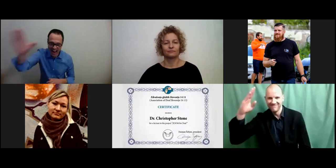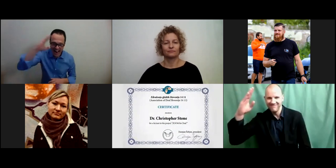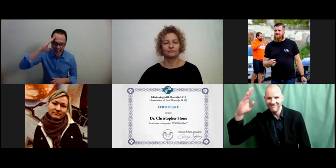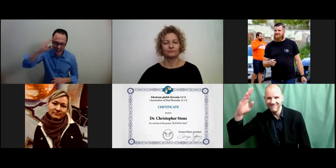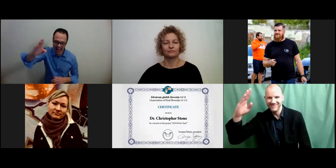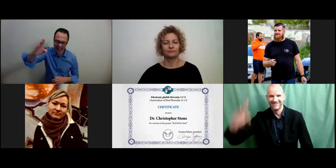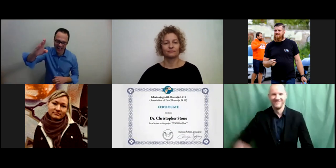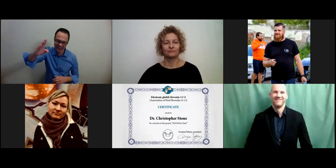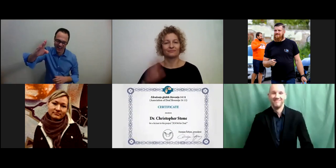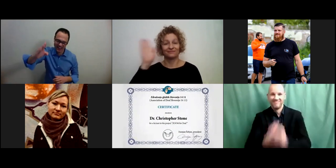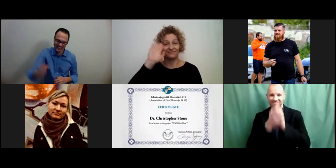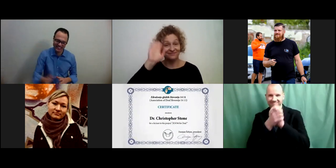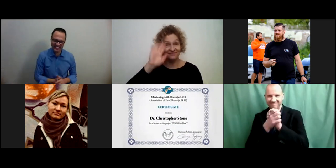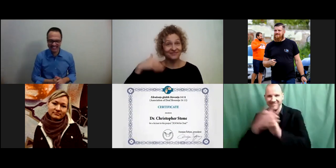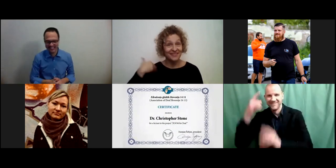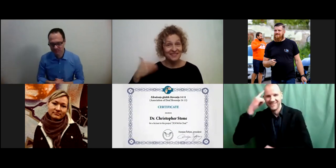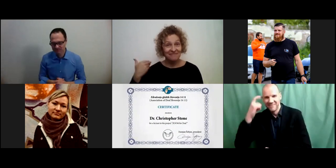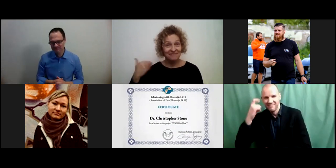Mexico.